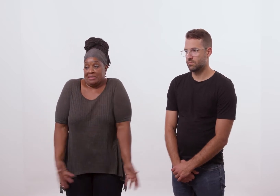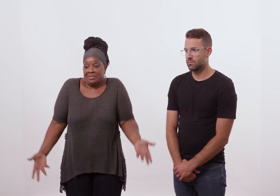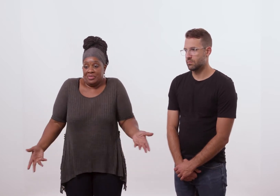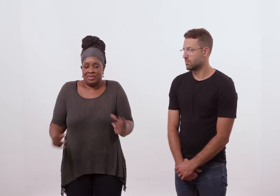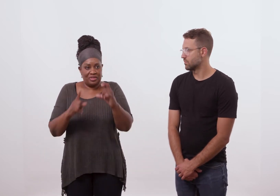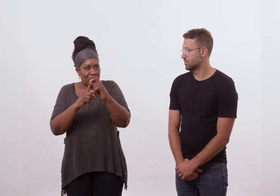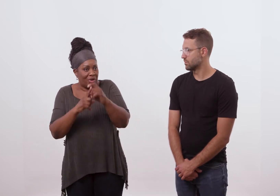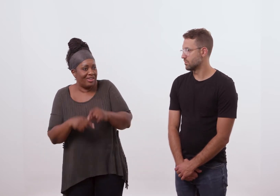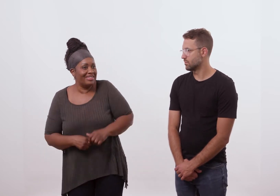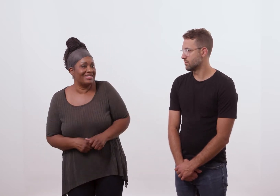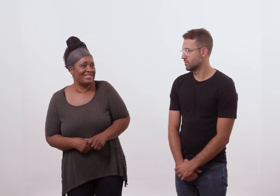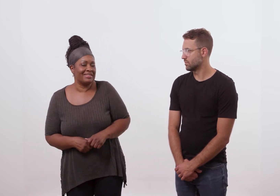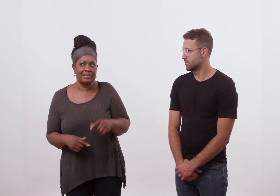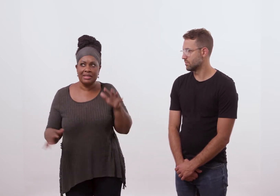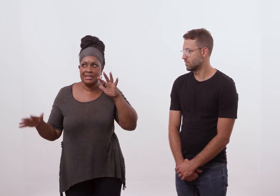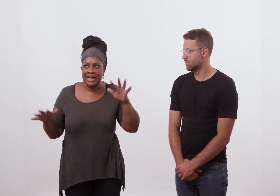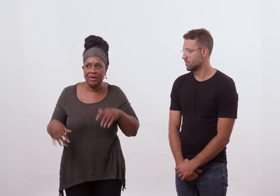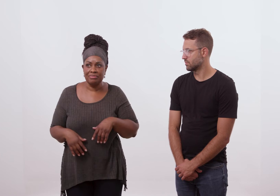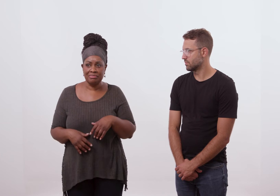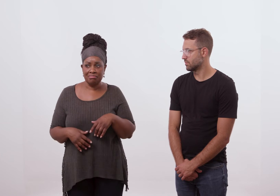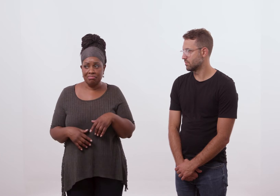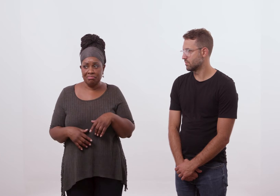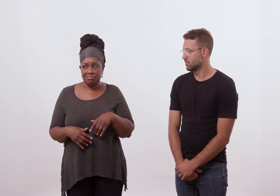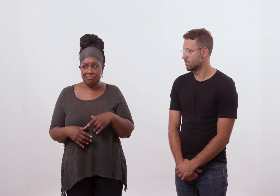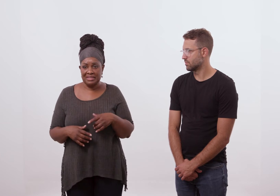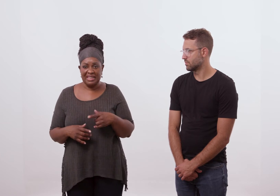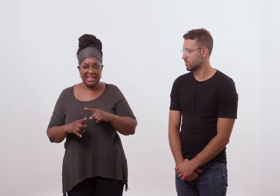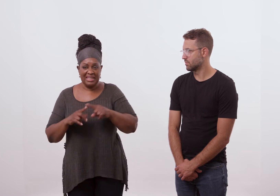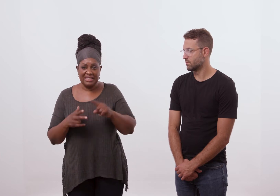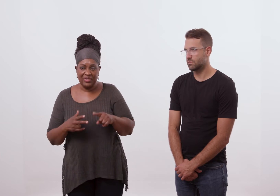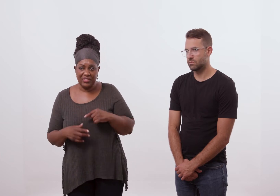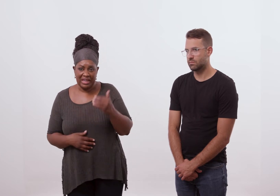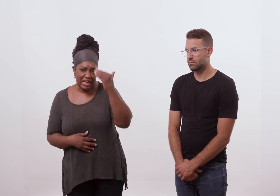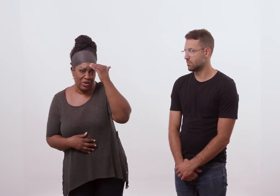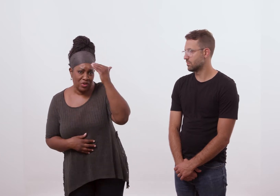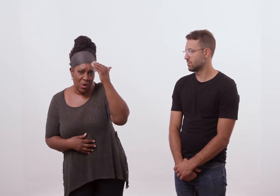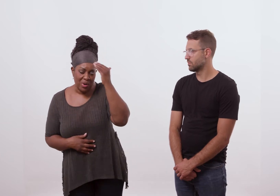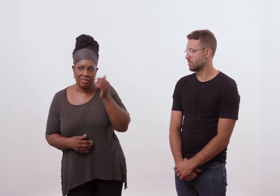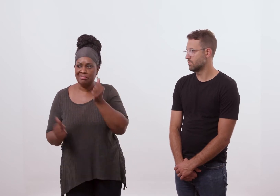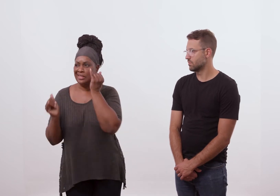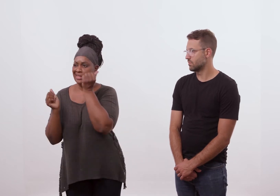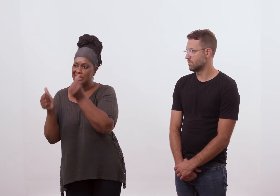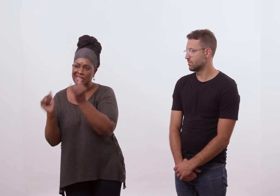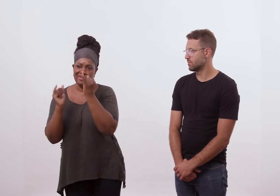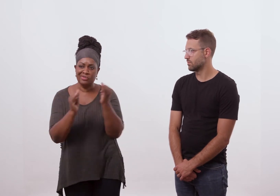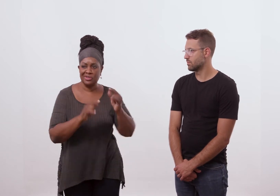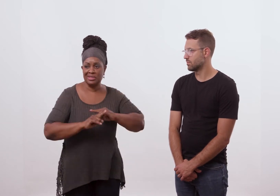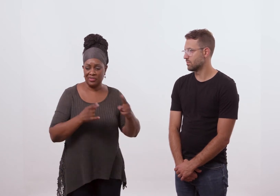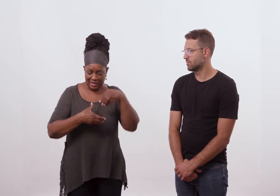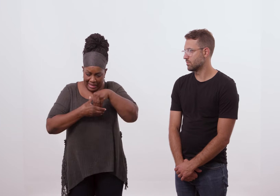It's a word, a sound, a knowing. Different for each. That's the sum of all you are